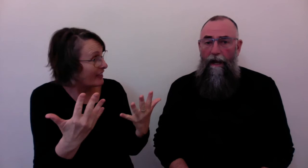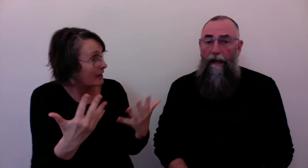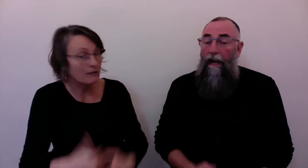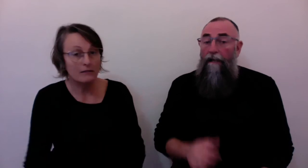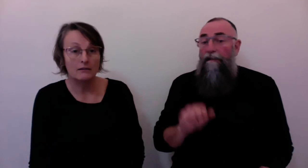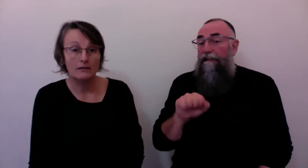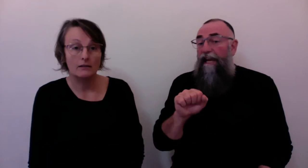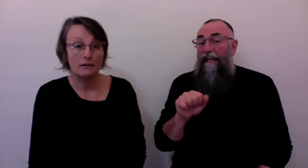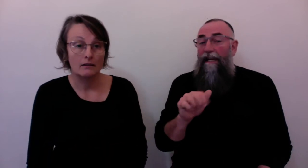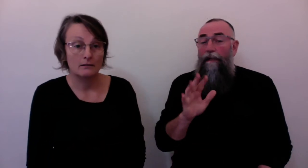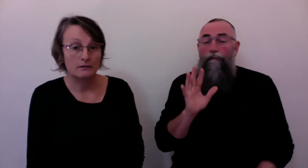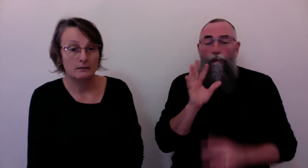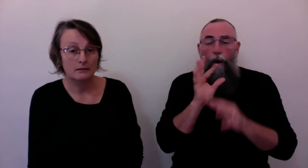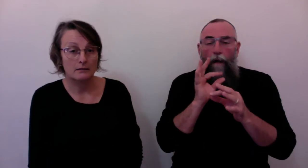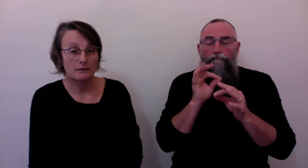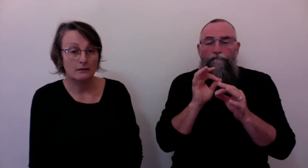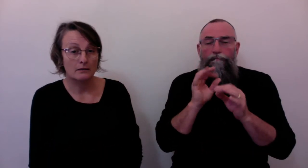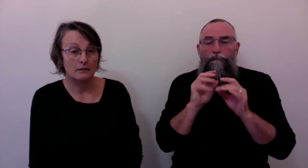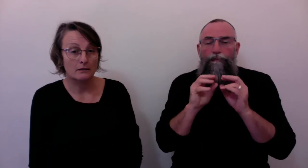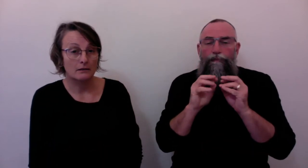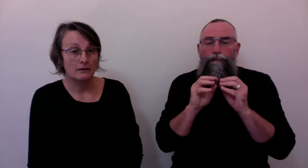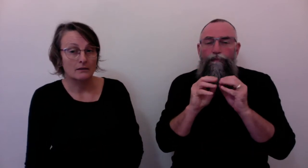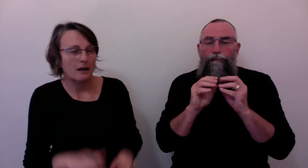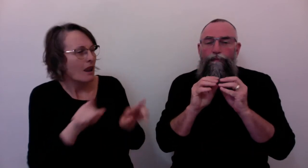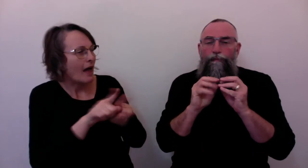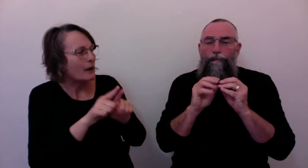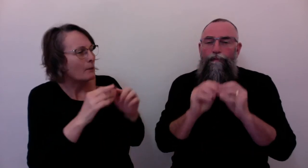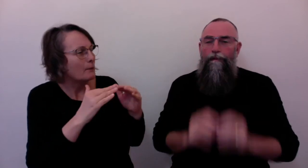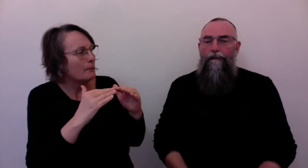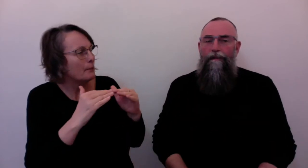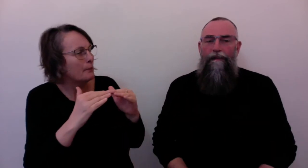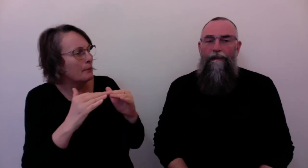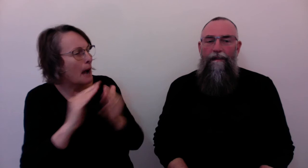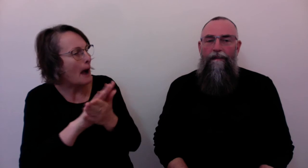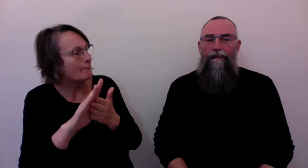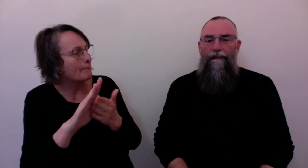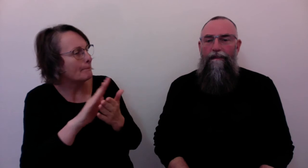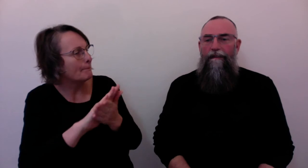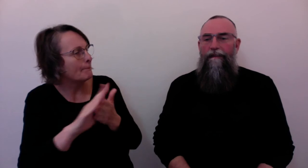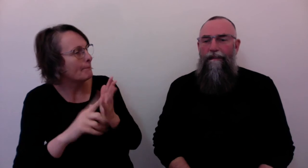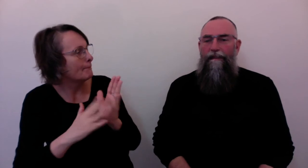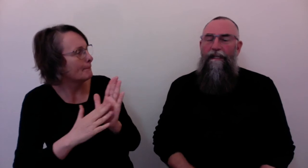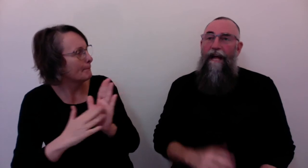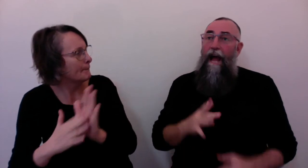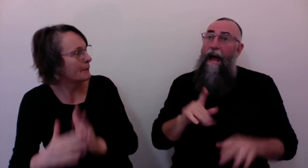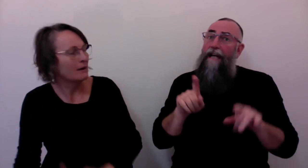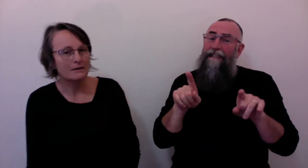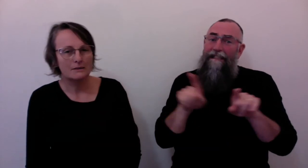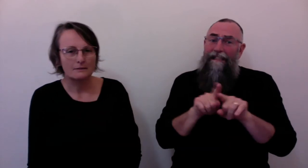a little Humming or something like that, like an atmosphere? it's still the same, but just like low. Like it's just more lower, like the volume. Like